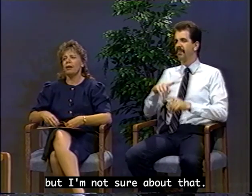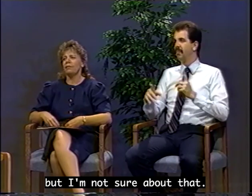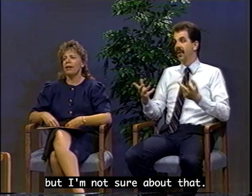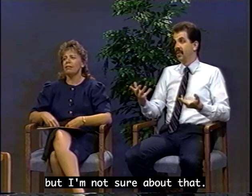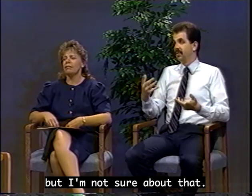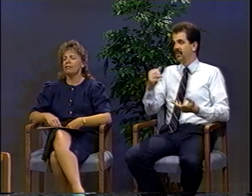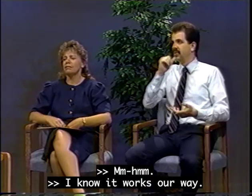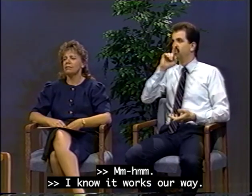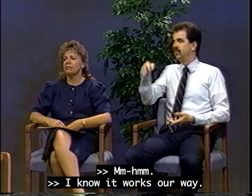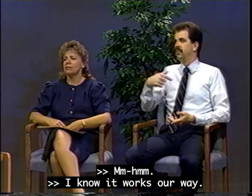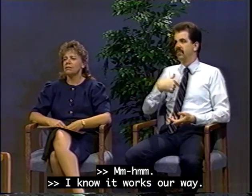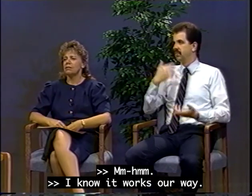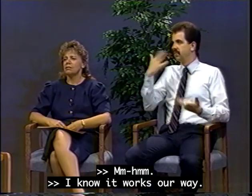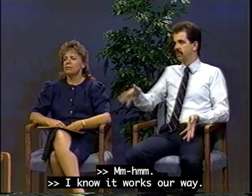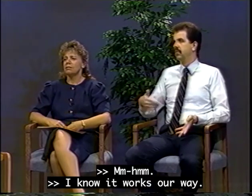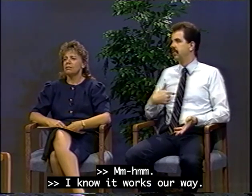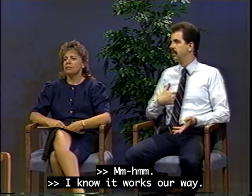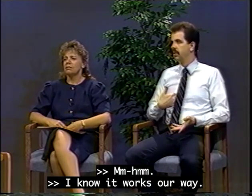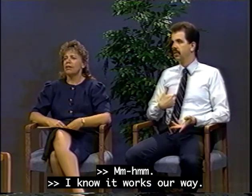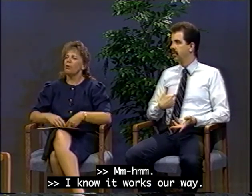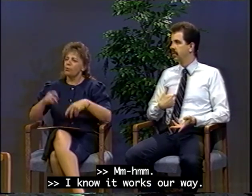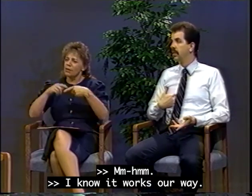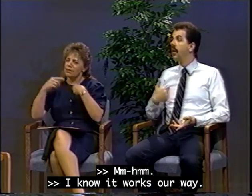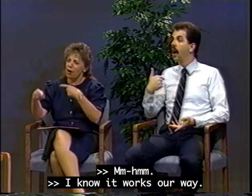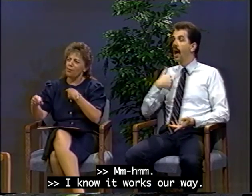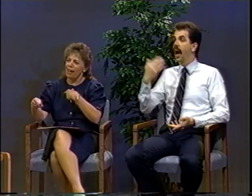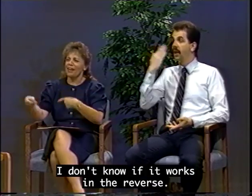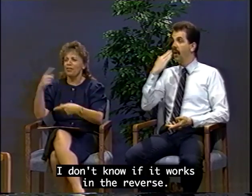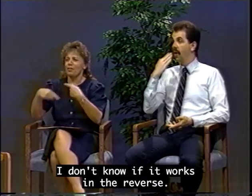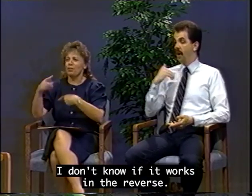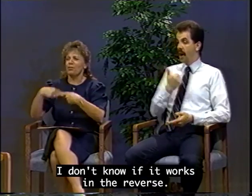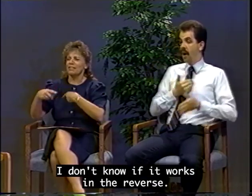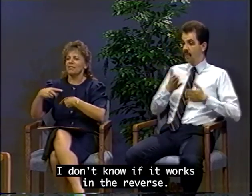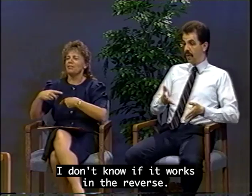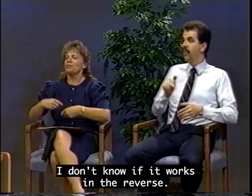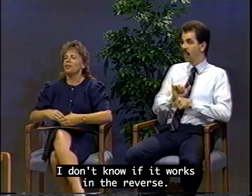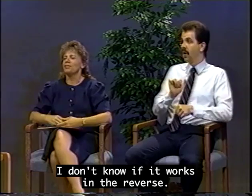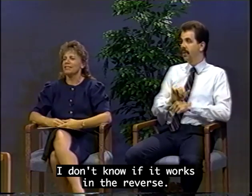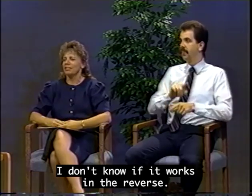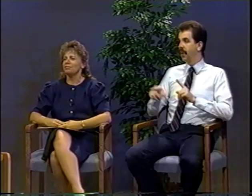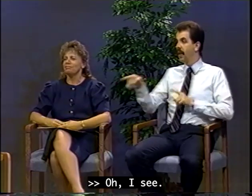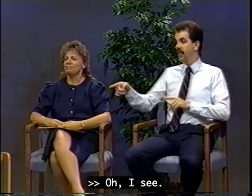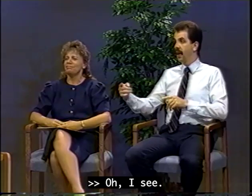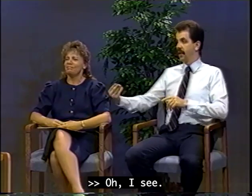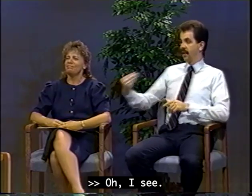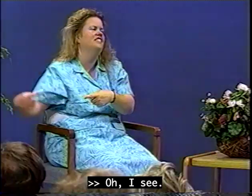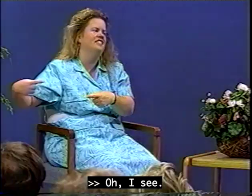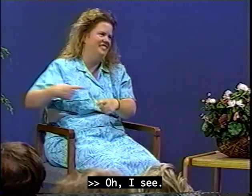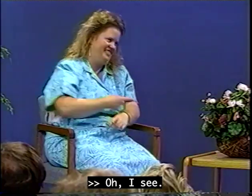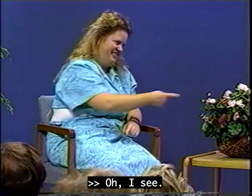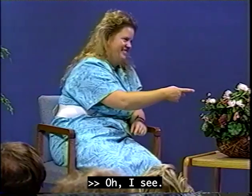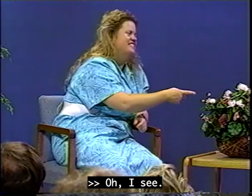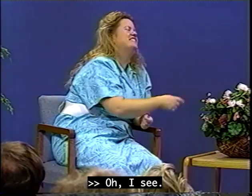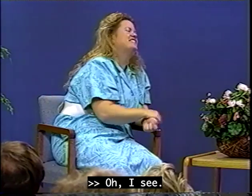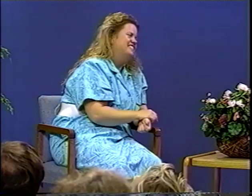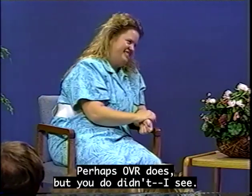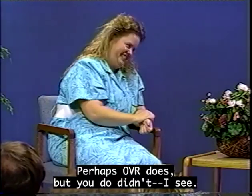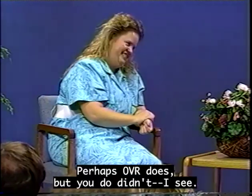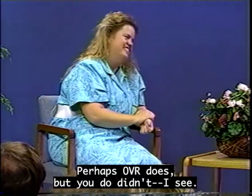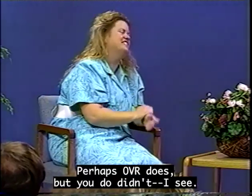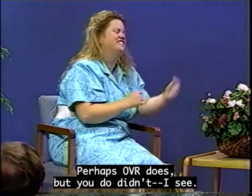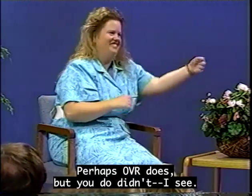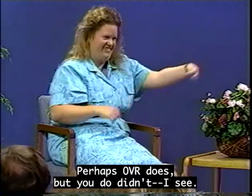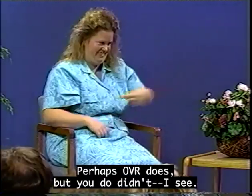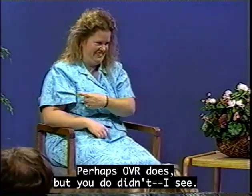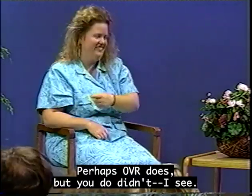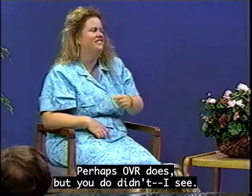sure about that. Mm-hmm. I know it works our way. I don't know if it works in the reverse. Oh, I see.